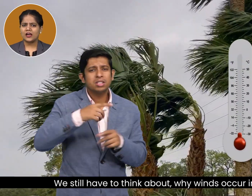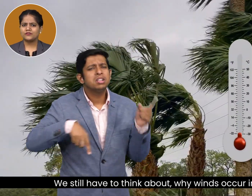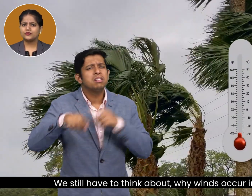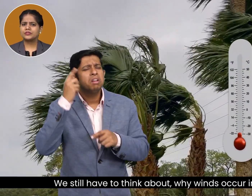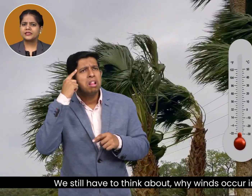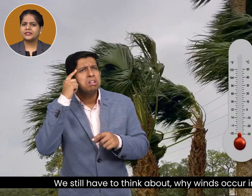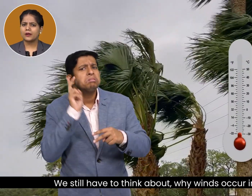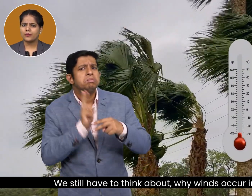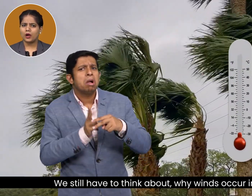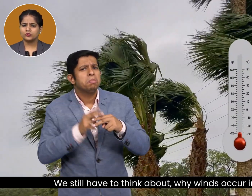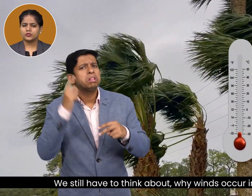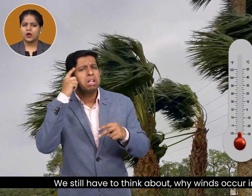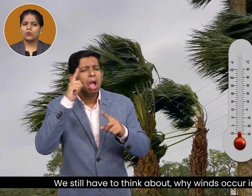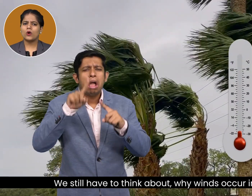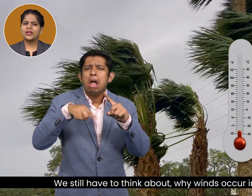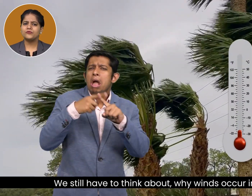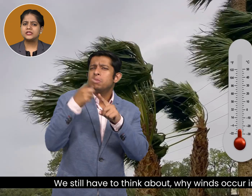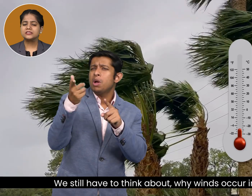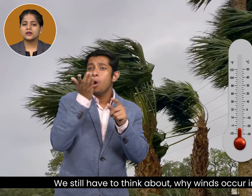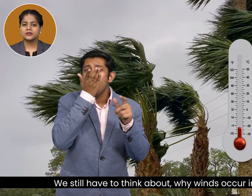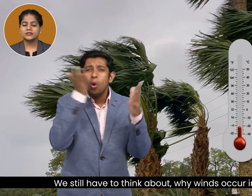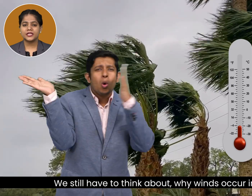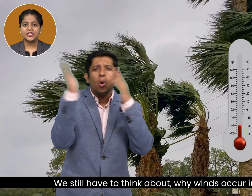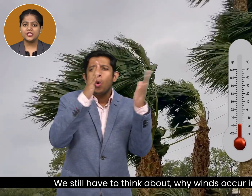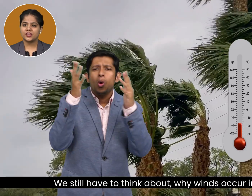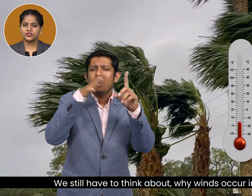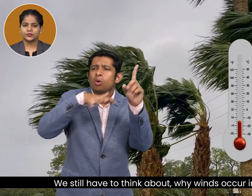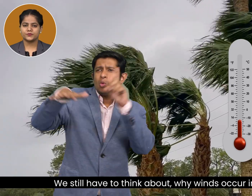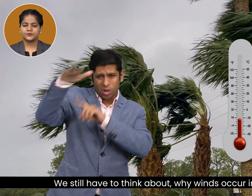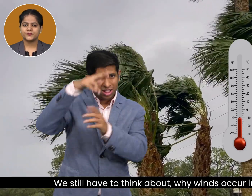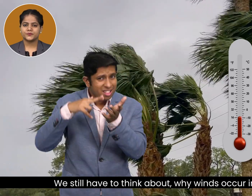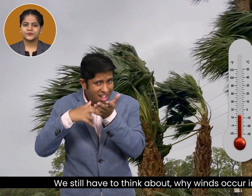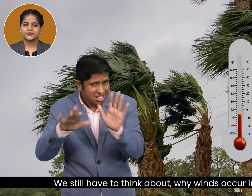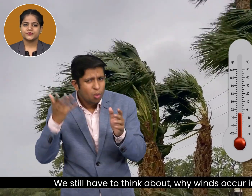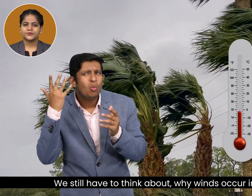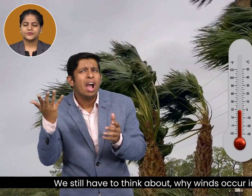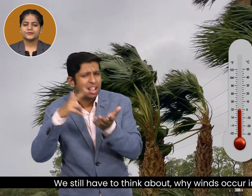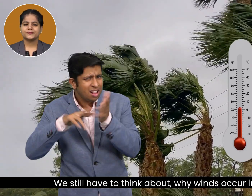still have to think about why winds occur in nature.